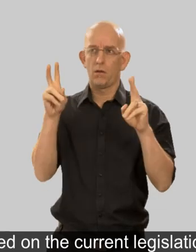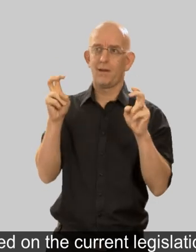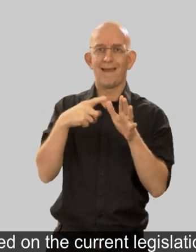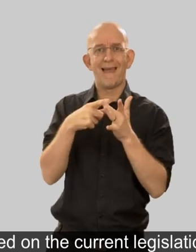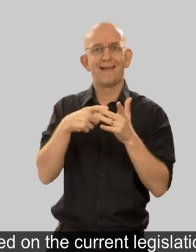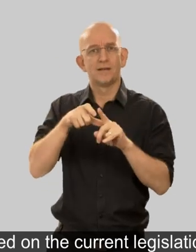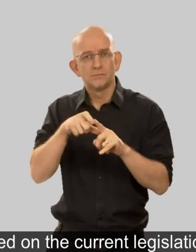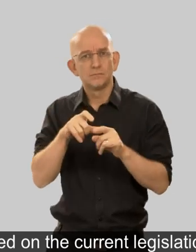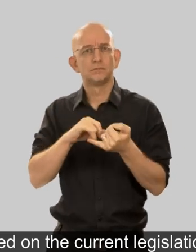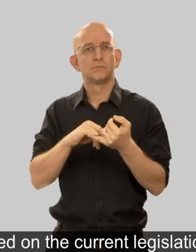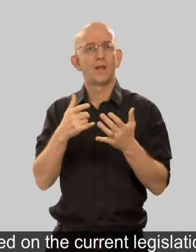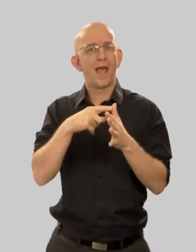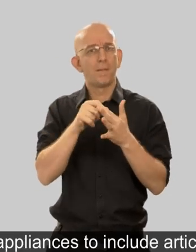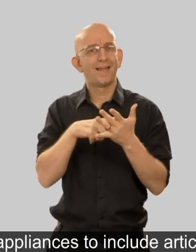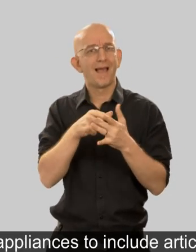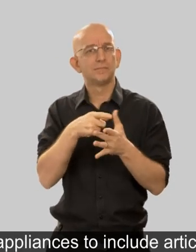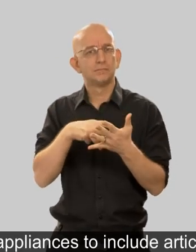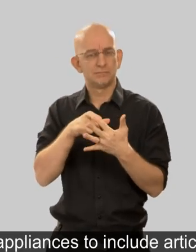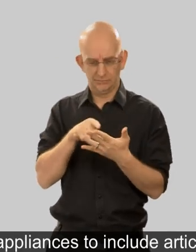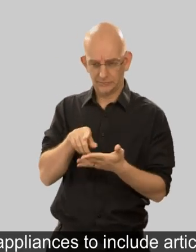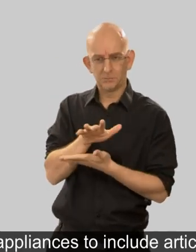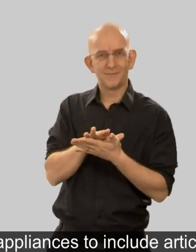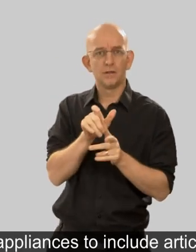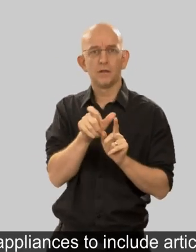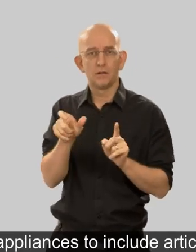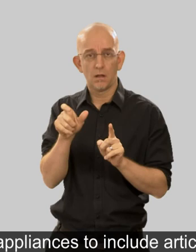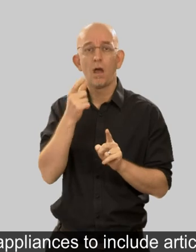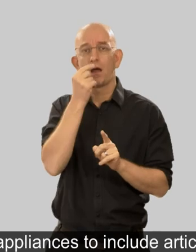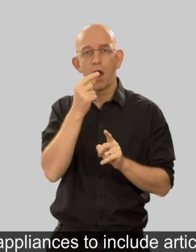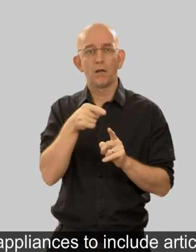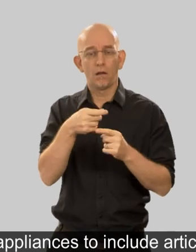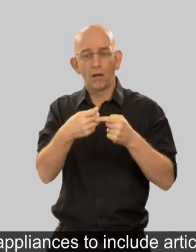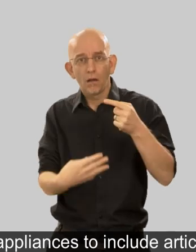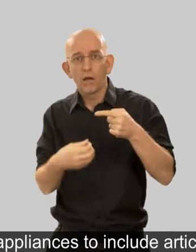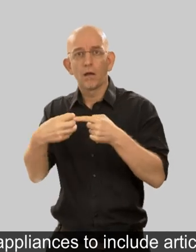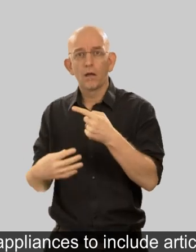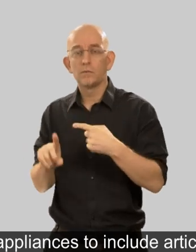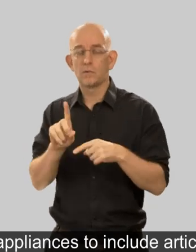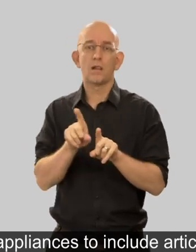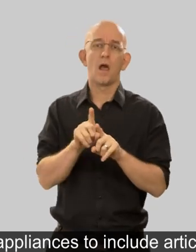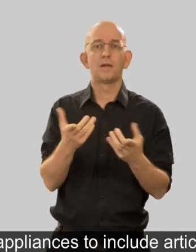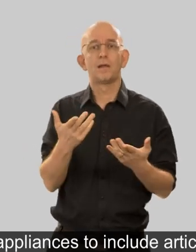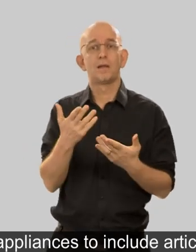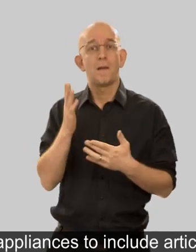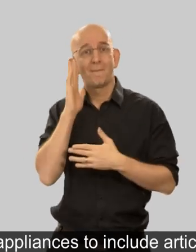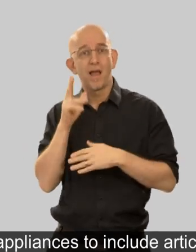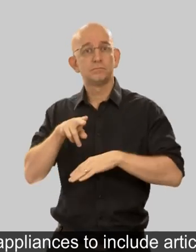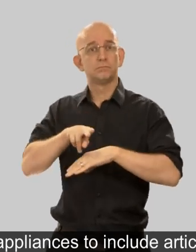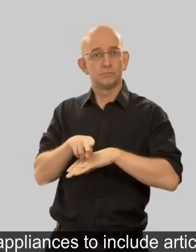scope of aids and appliances to include articles such as beds and